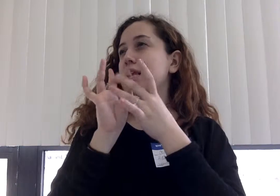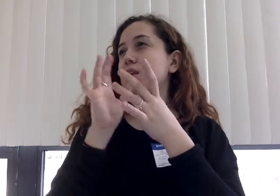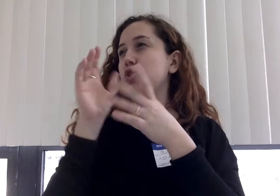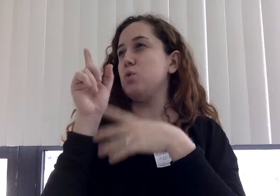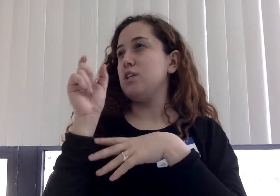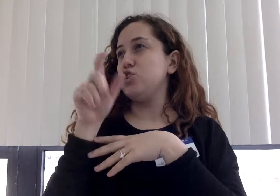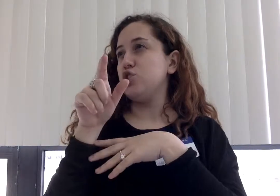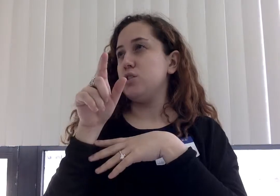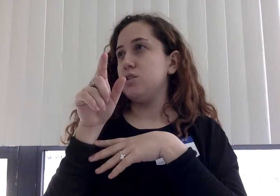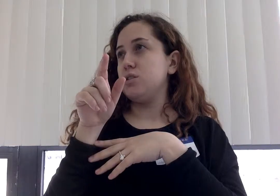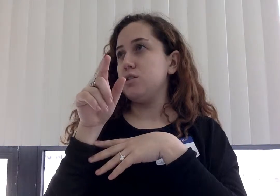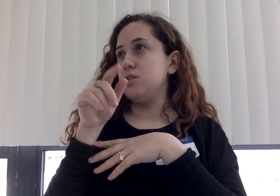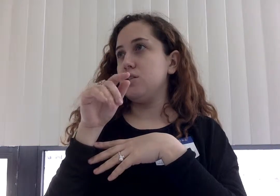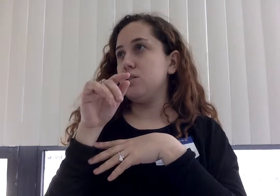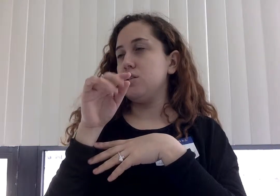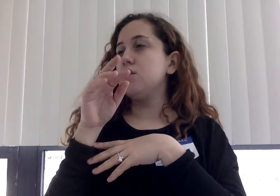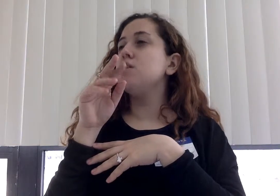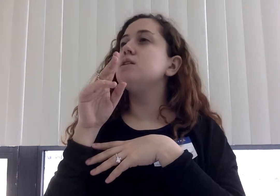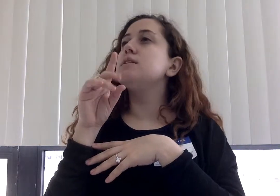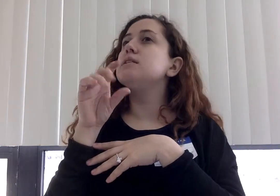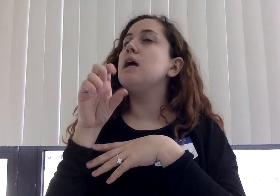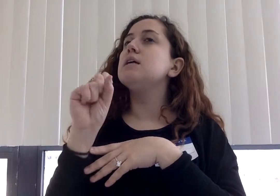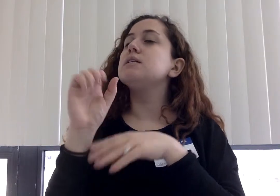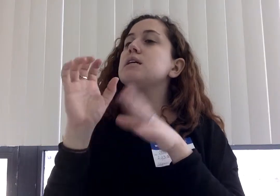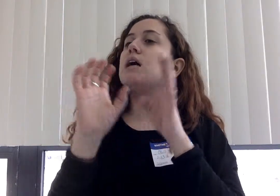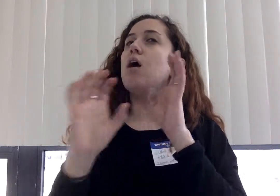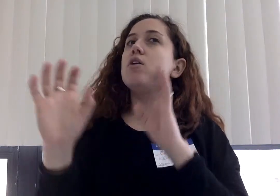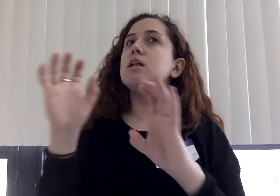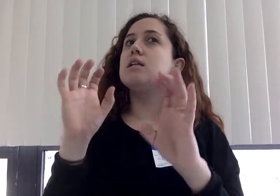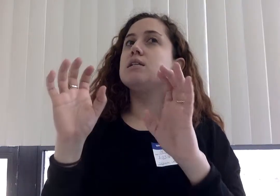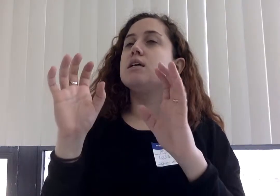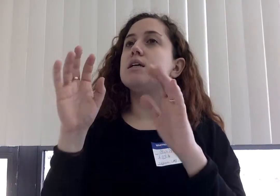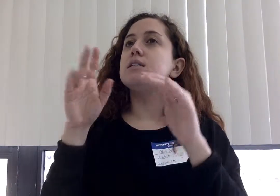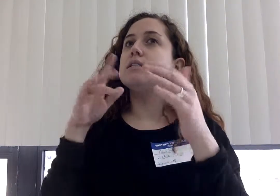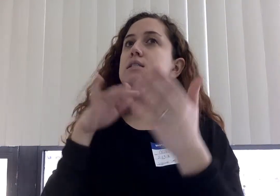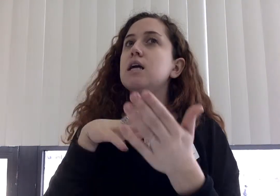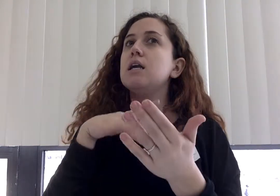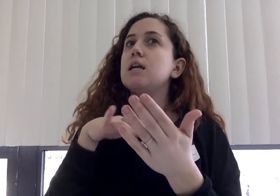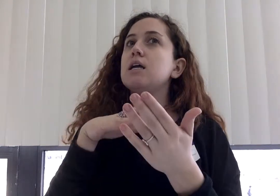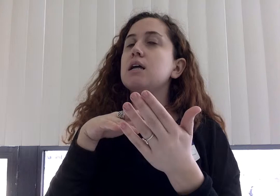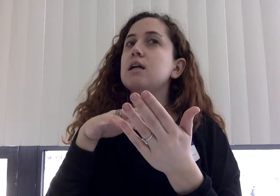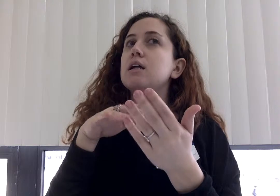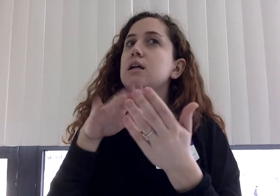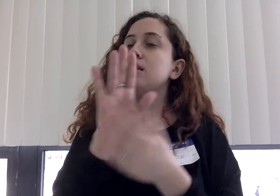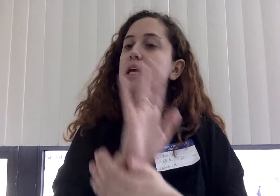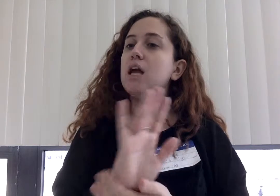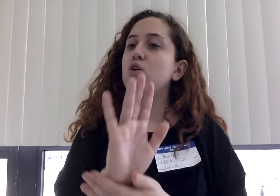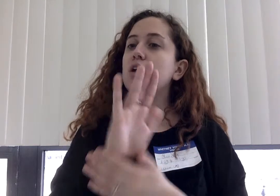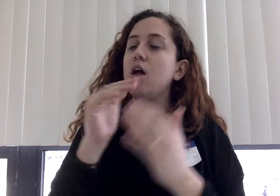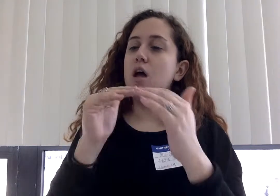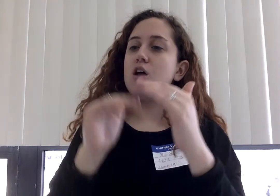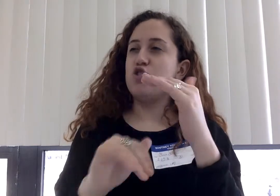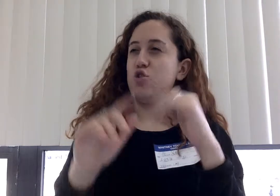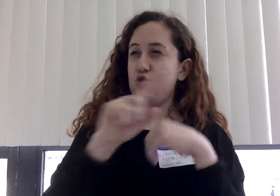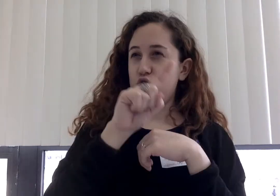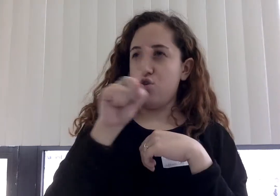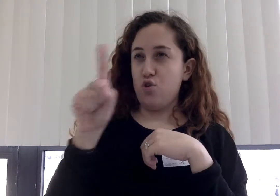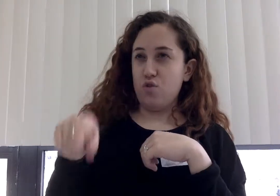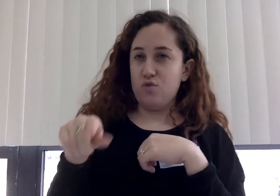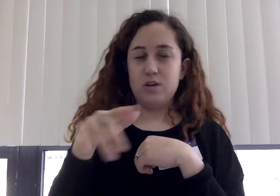Does calculus study the area under the curve? Yes. Oh my god, that sounds horrible. No, it's really